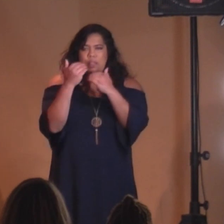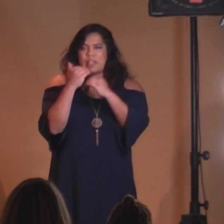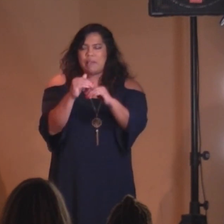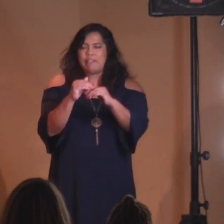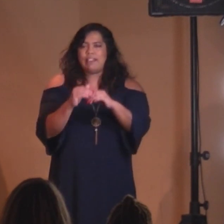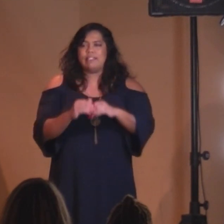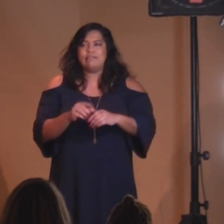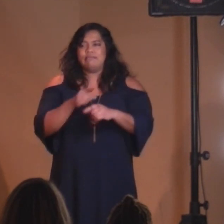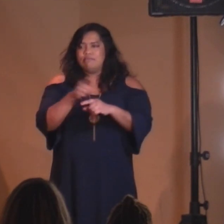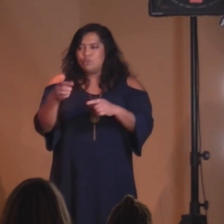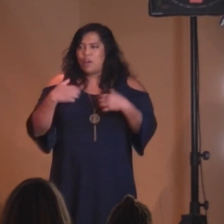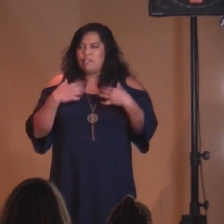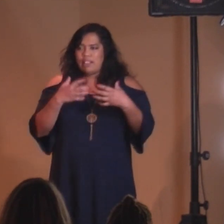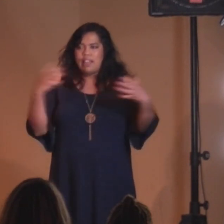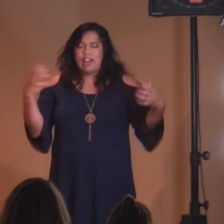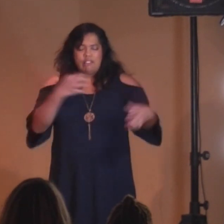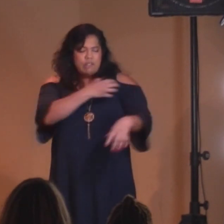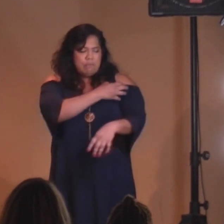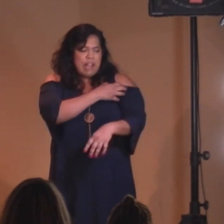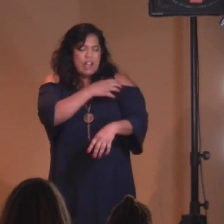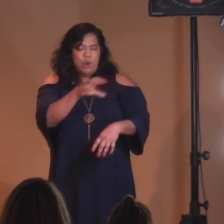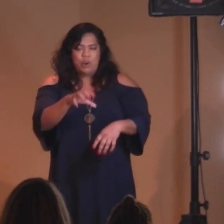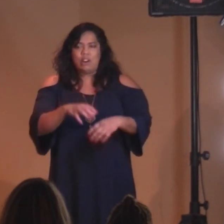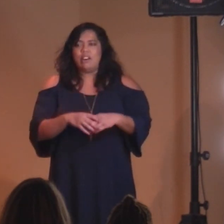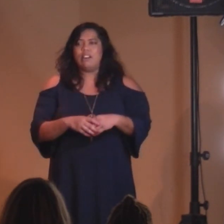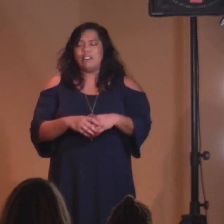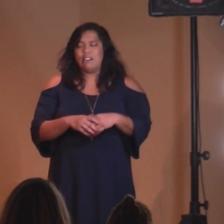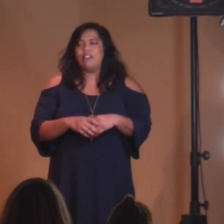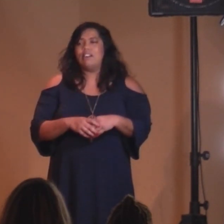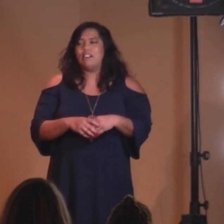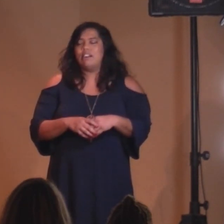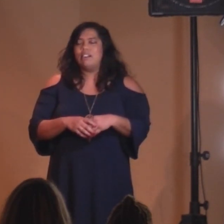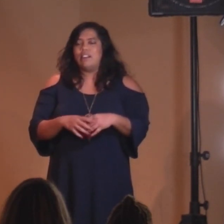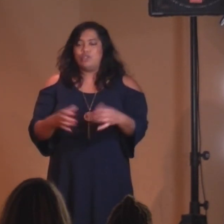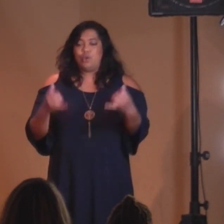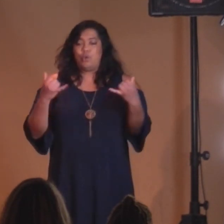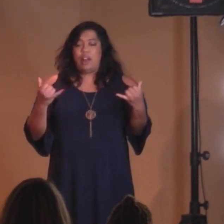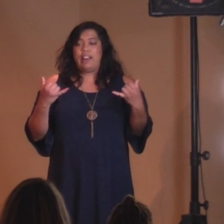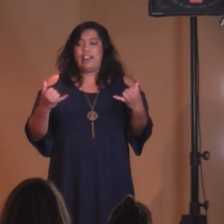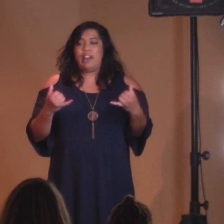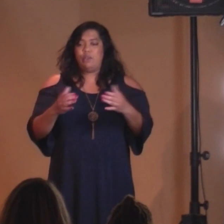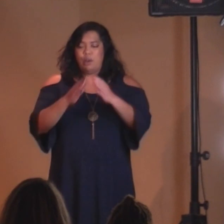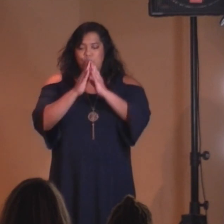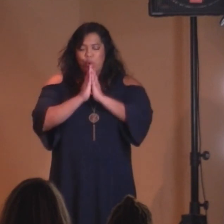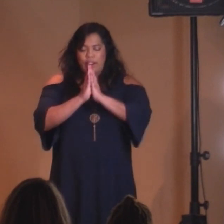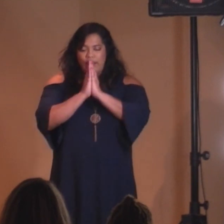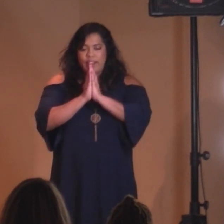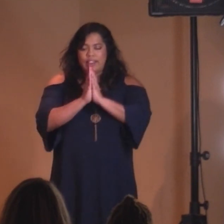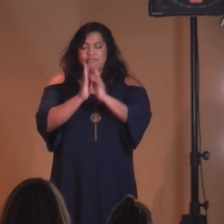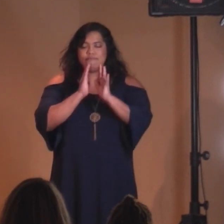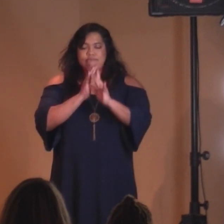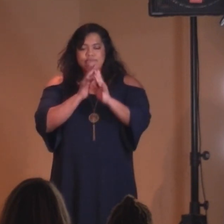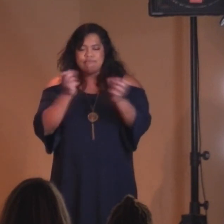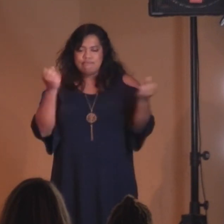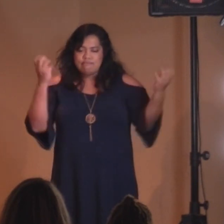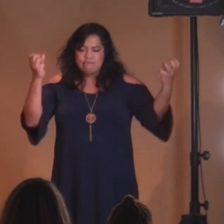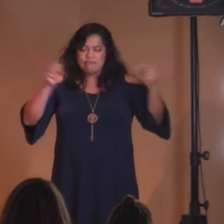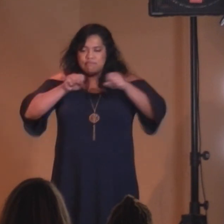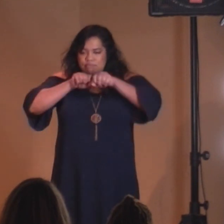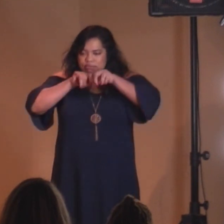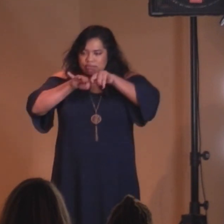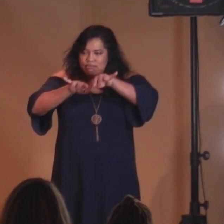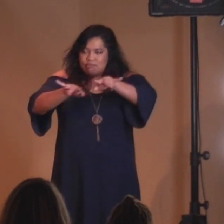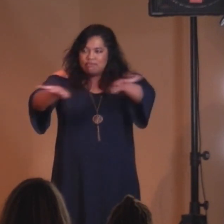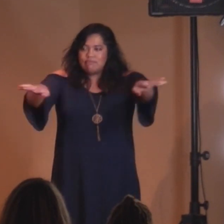that that which is being transcended is transcending right now. That we are right now as a